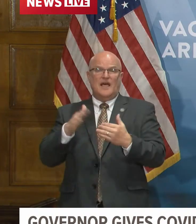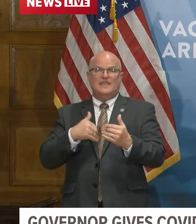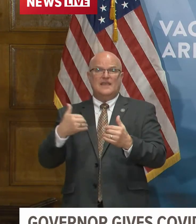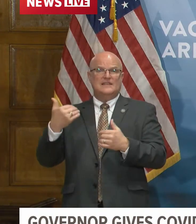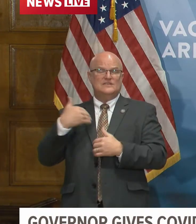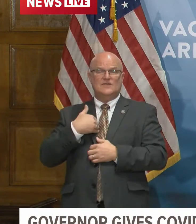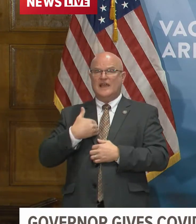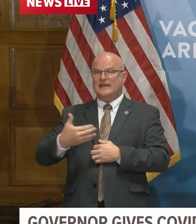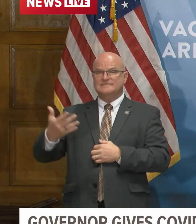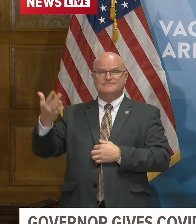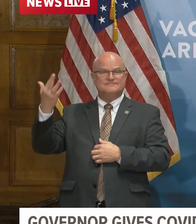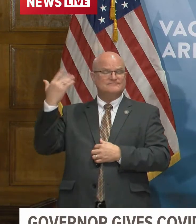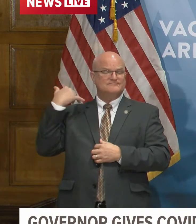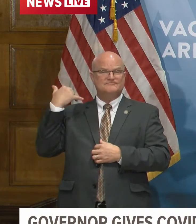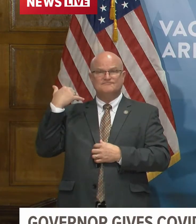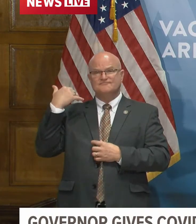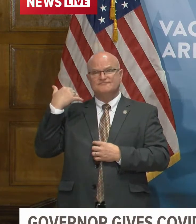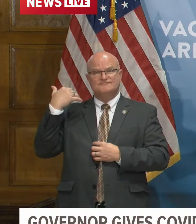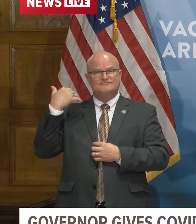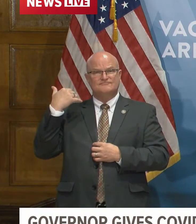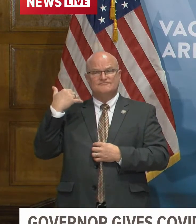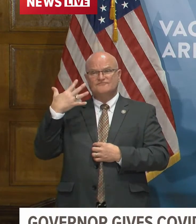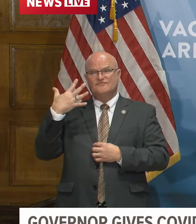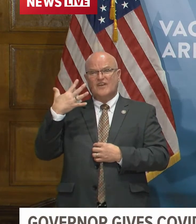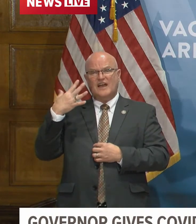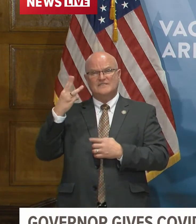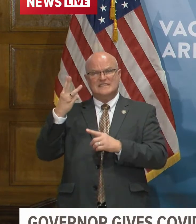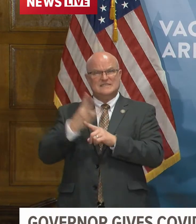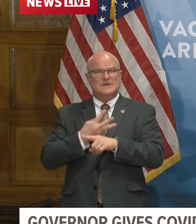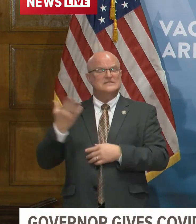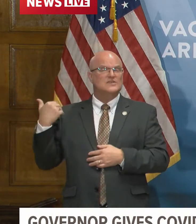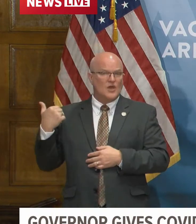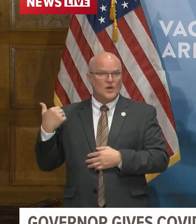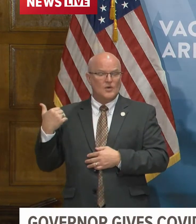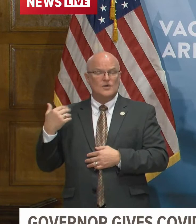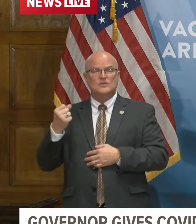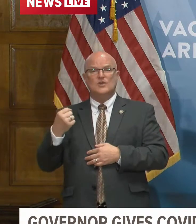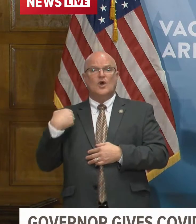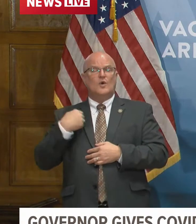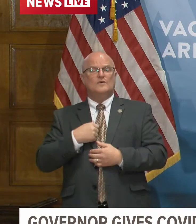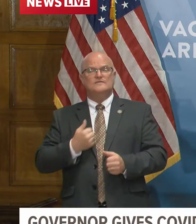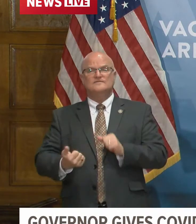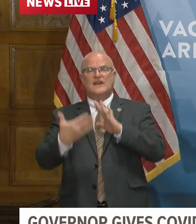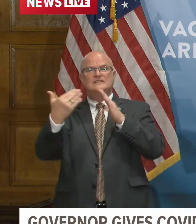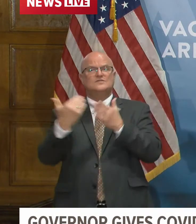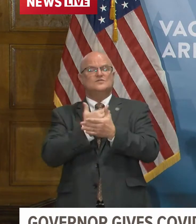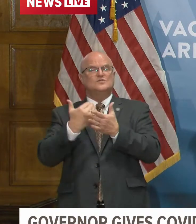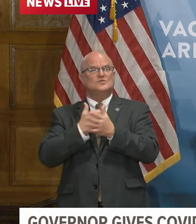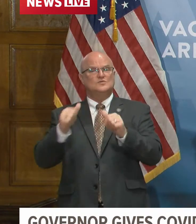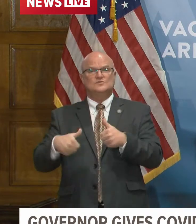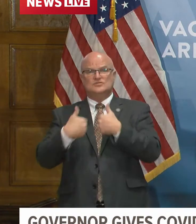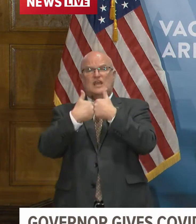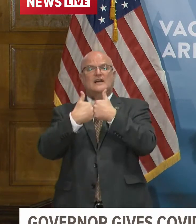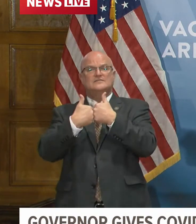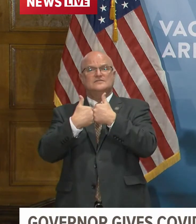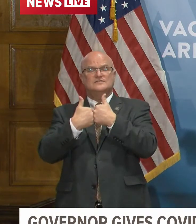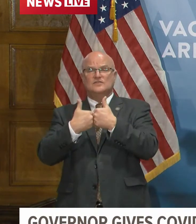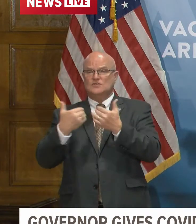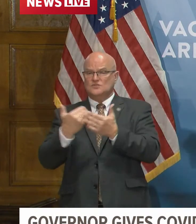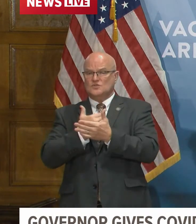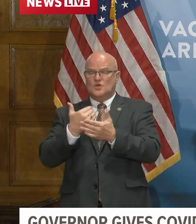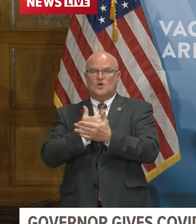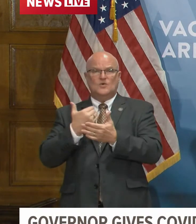even you did 5 or 6 months ago. And so we're facing a new set of challenges, and so it's a